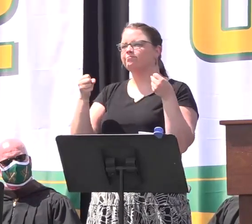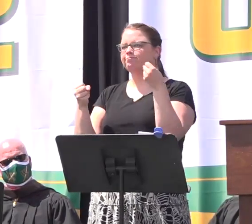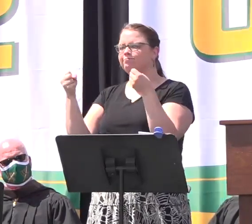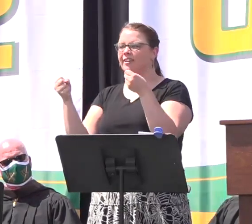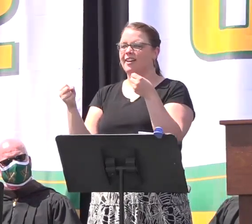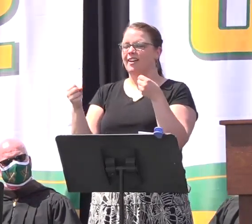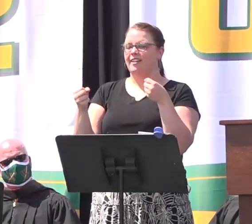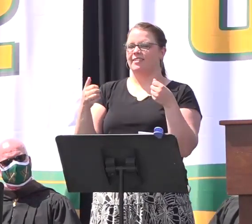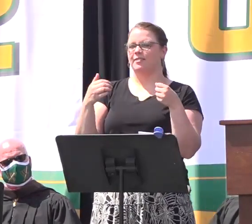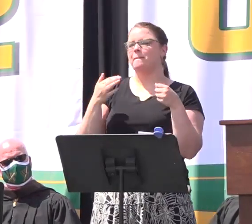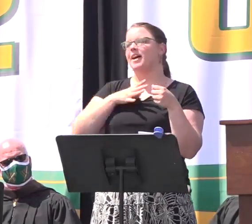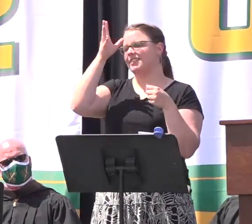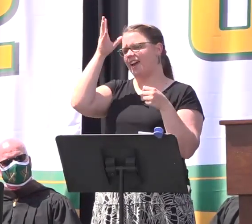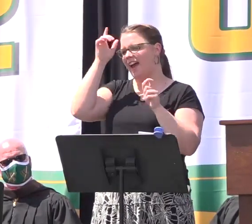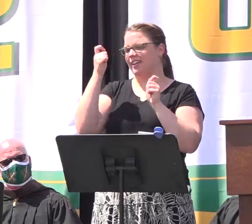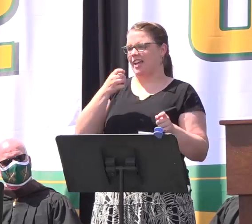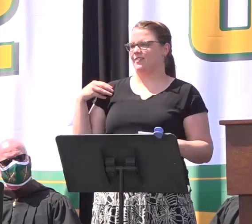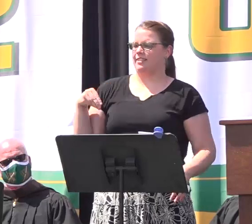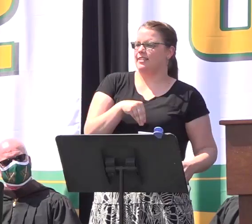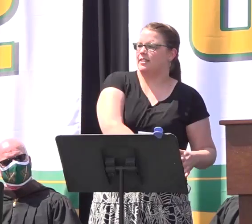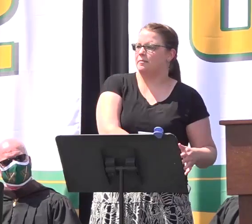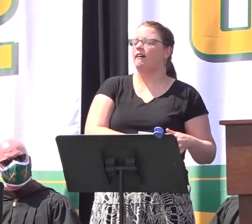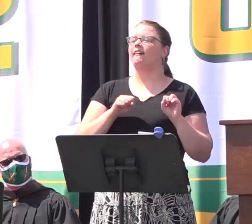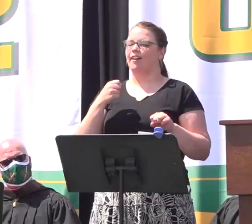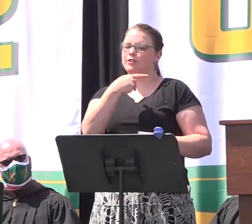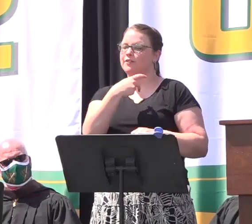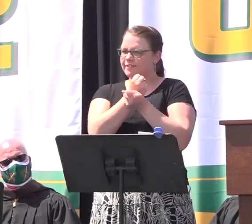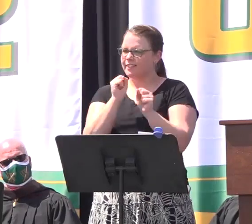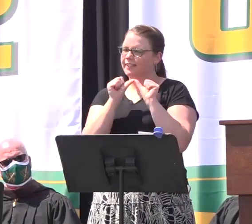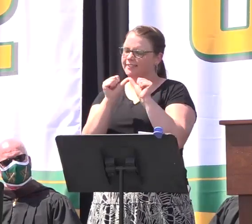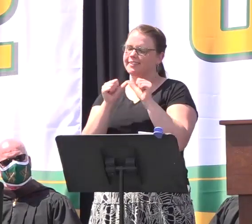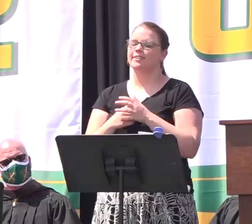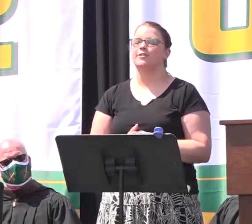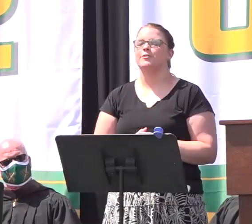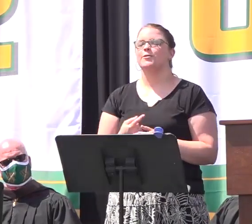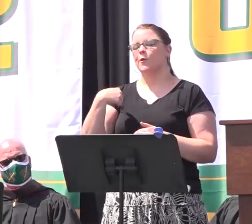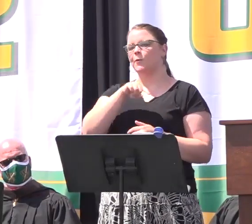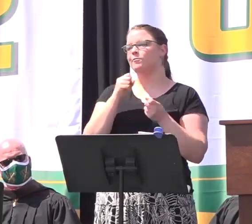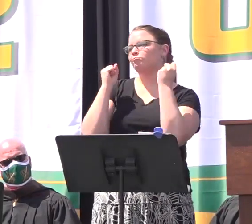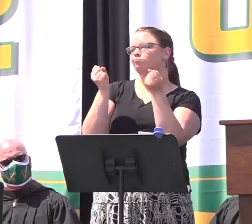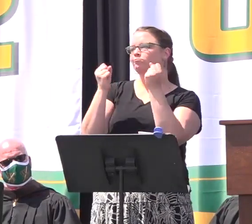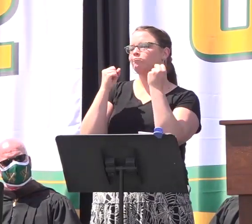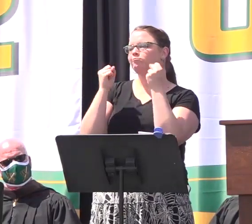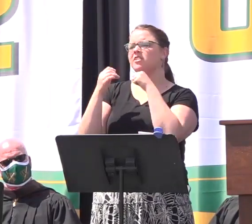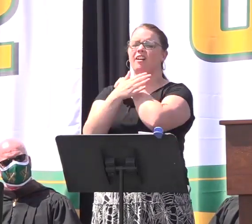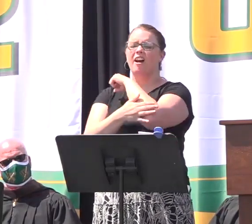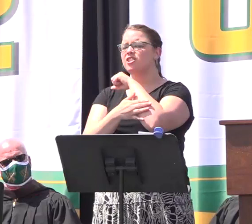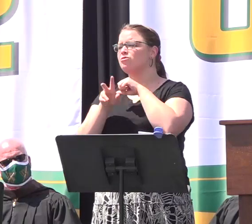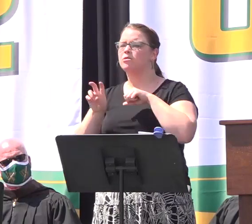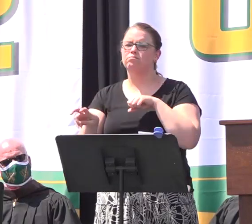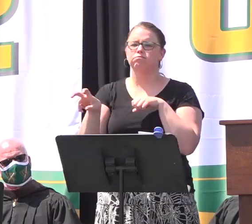You had to get them extra. Put them in there to keep us safe, and we took off all the way across the country. We saw